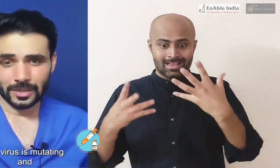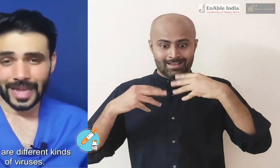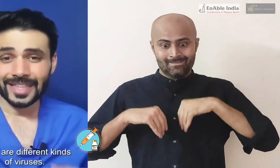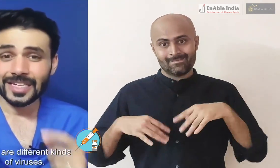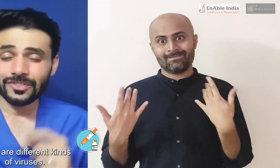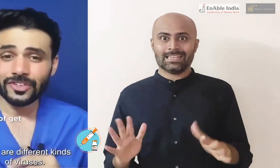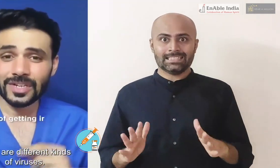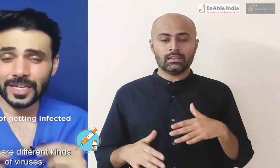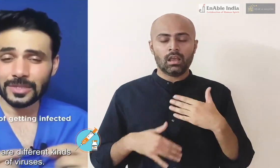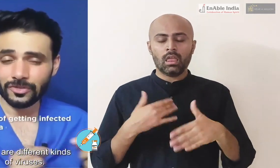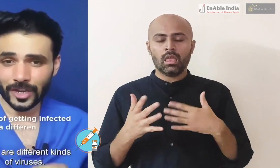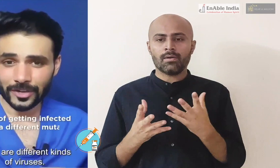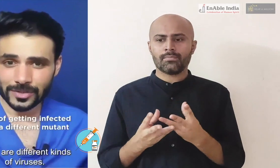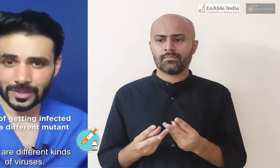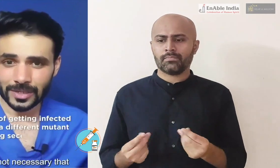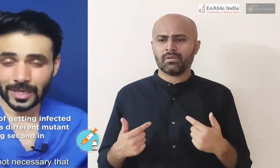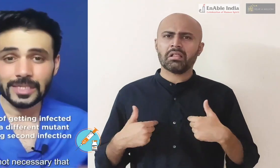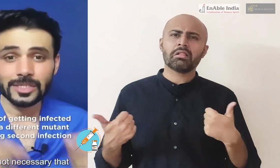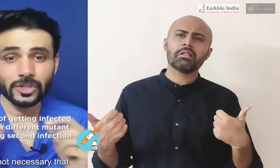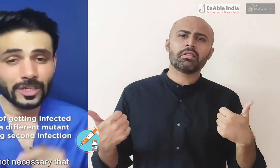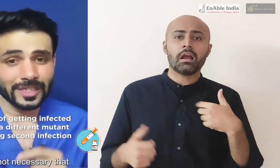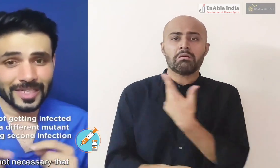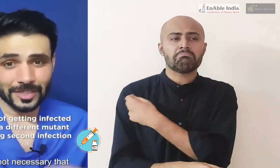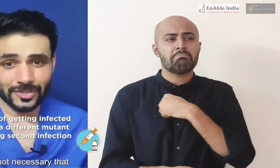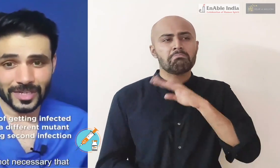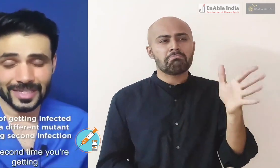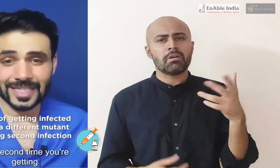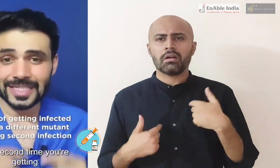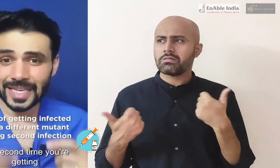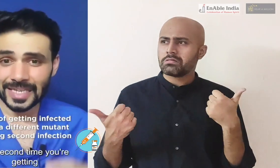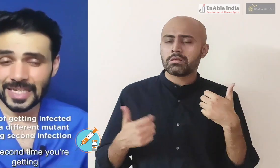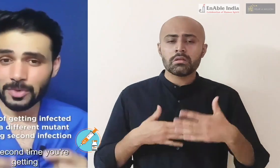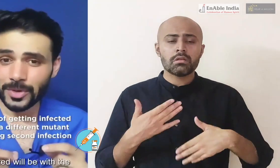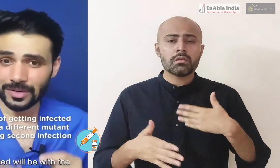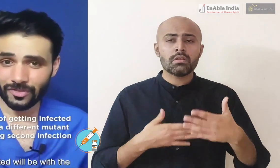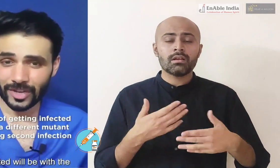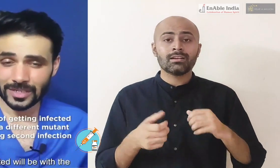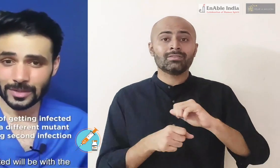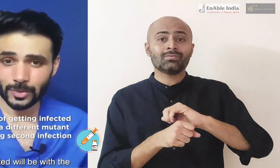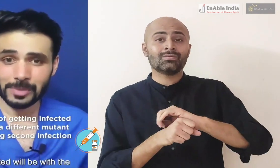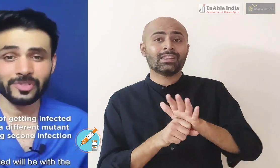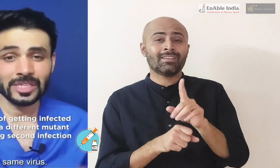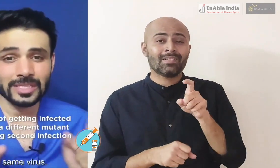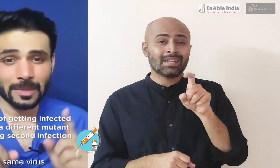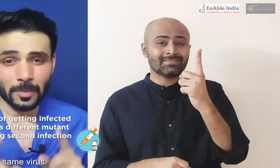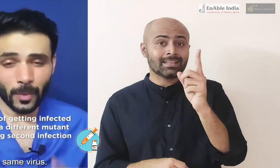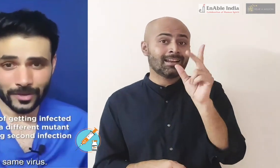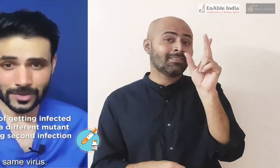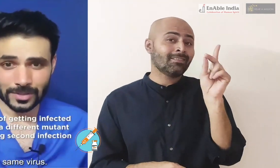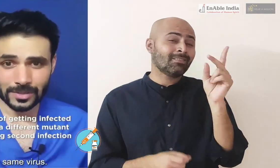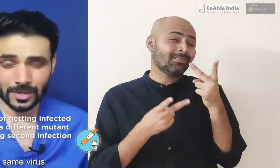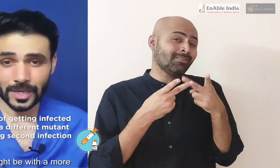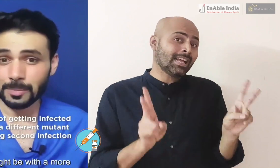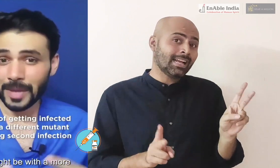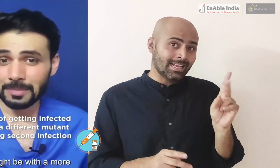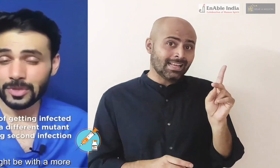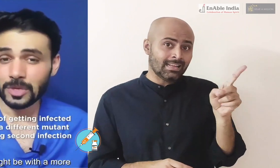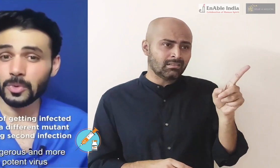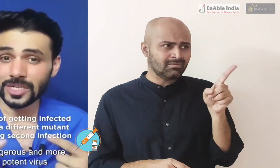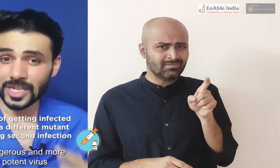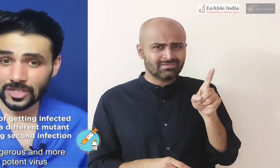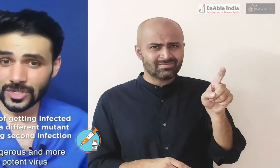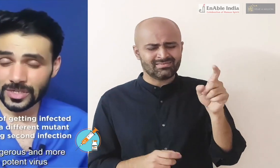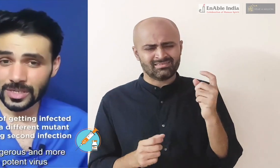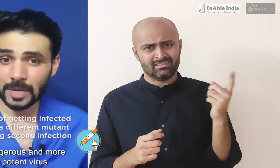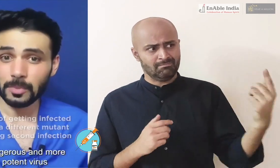mutating and there are different kinds of virus. It is not necessary that the second time you get infected will be with the same virus. It might be